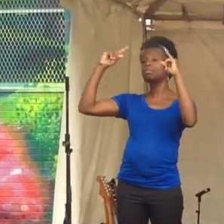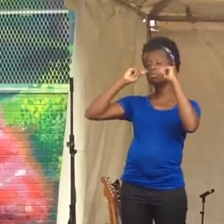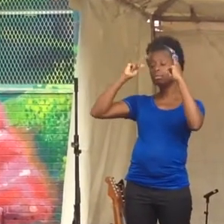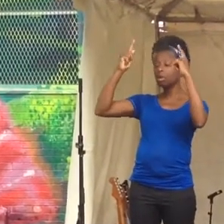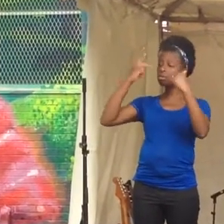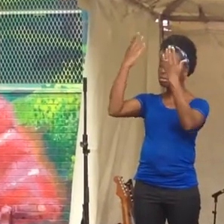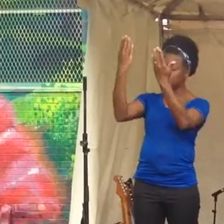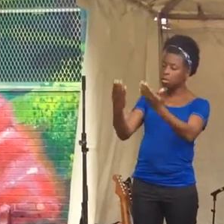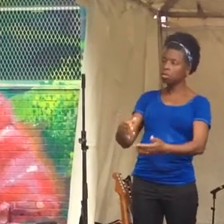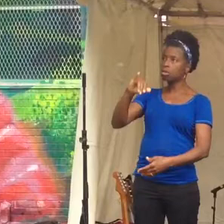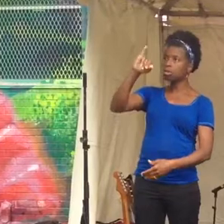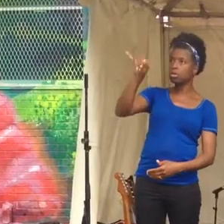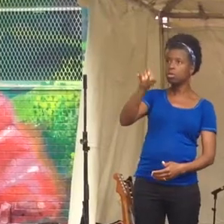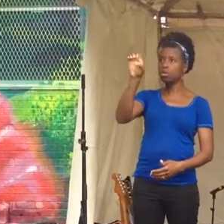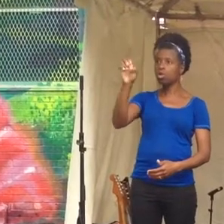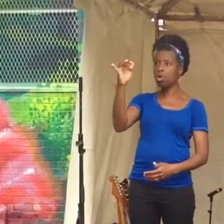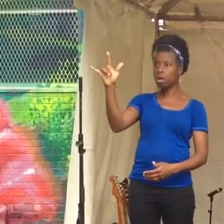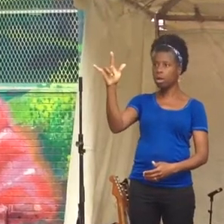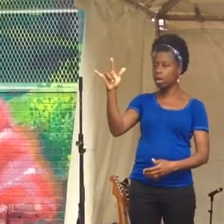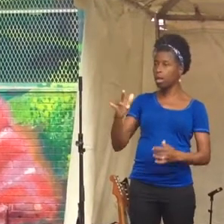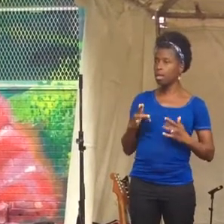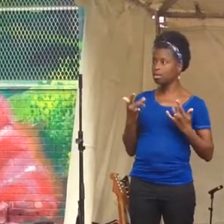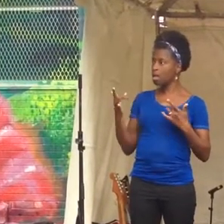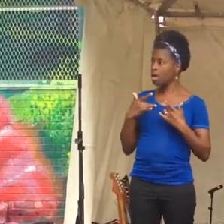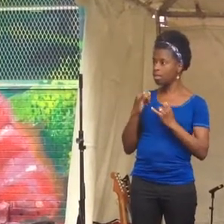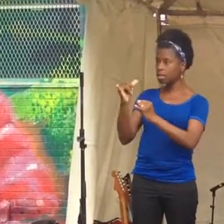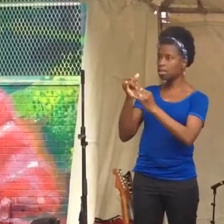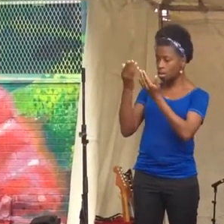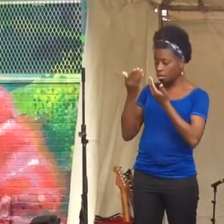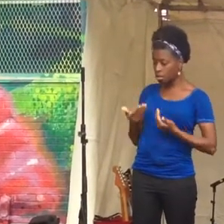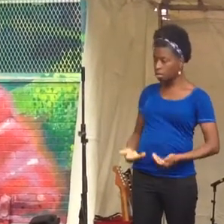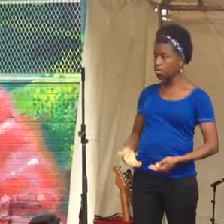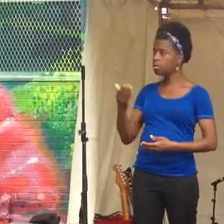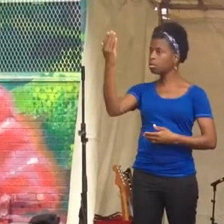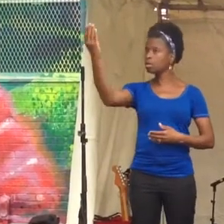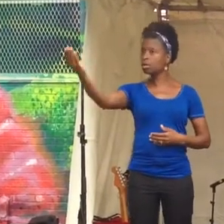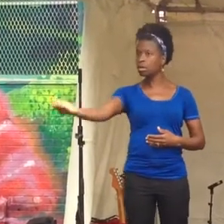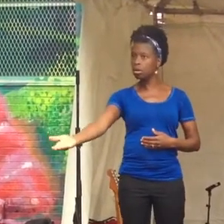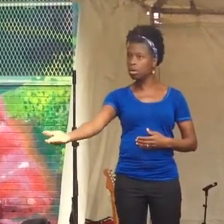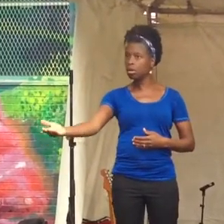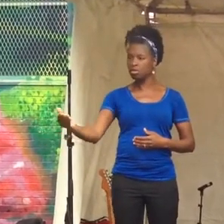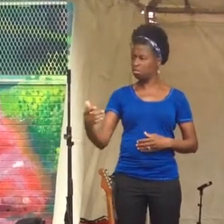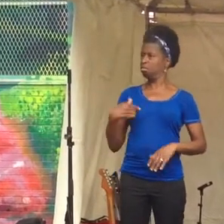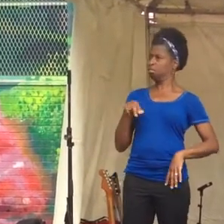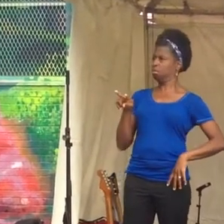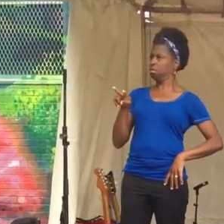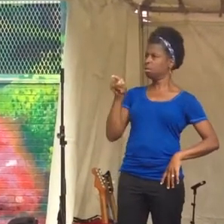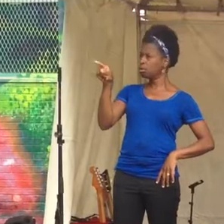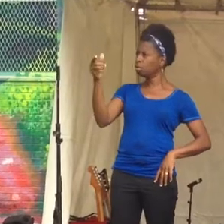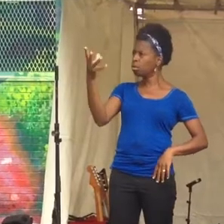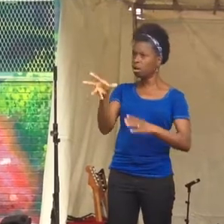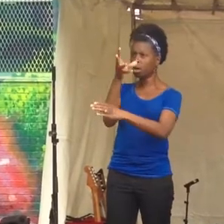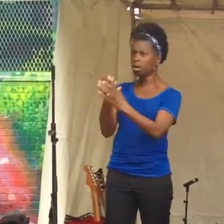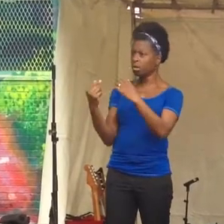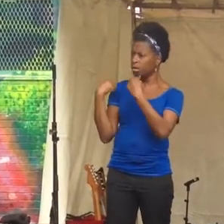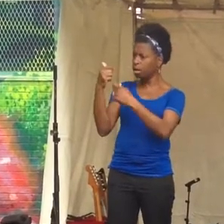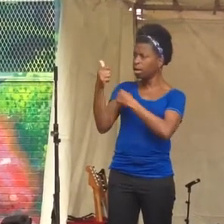me. Says I, but Joe, you're 10 years dead.